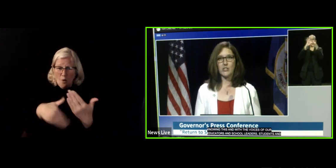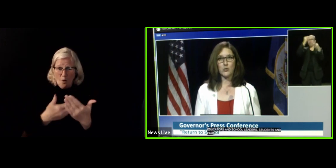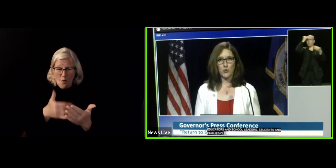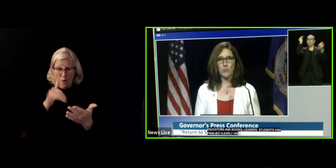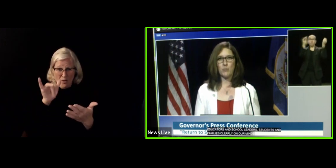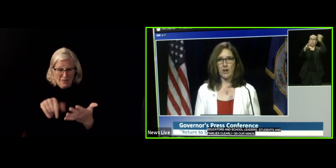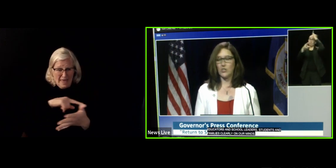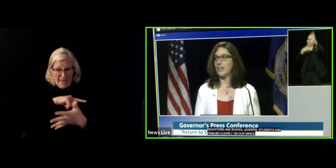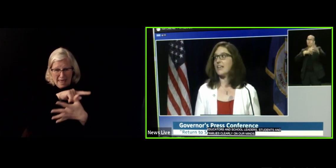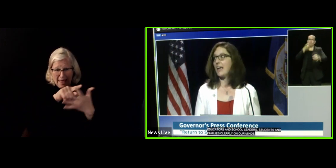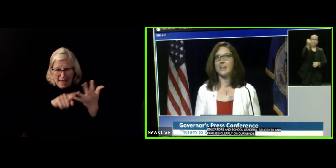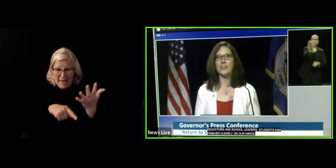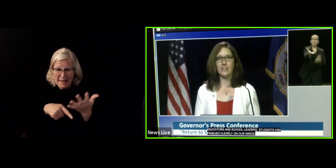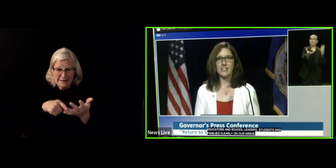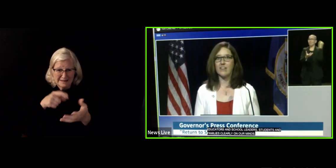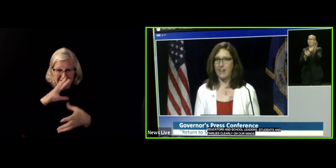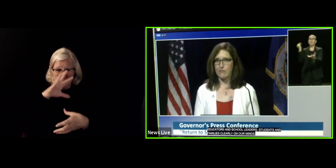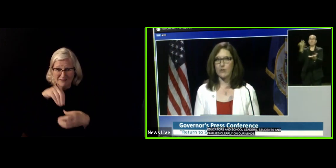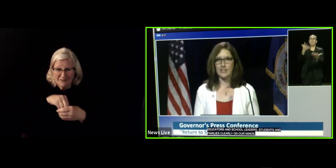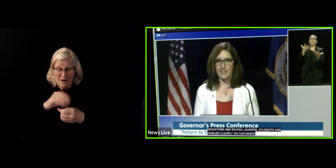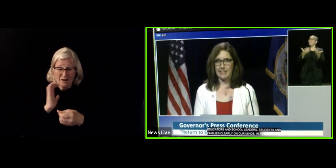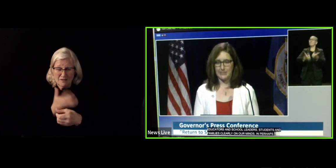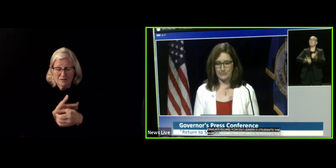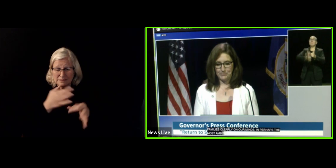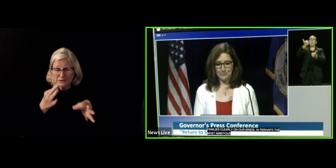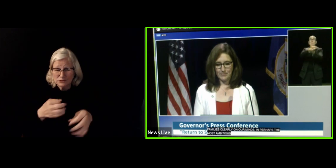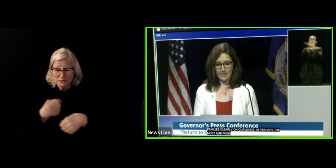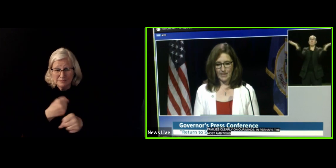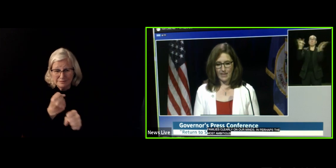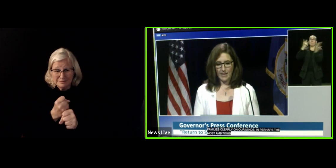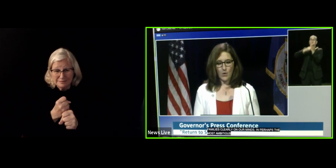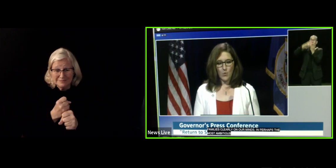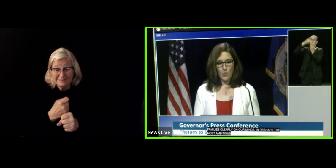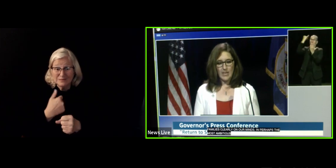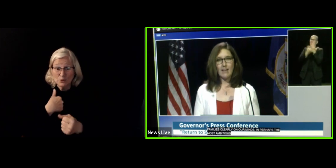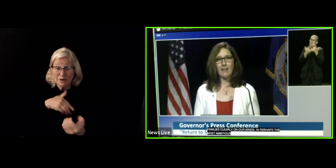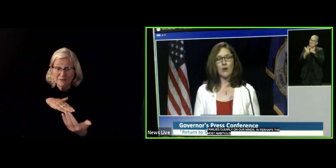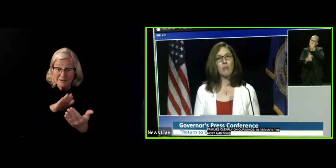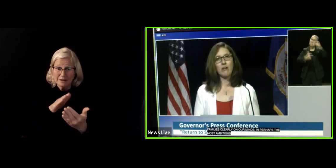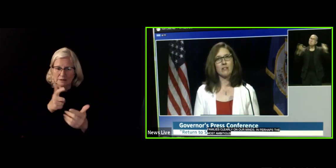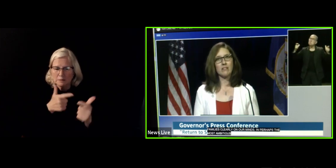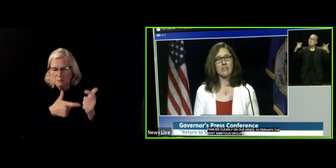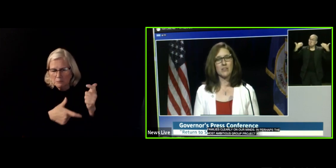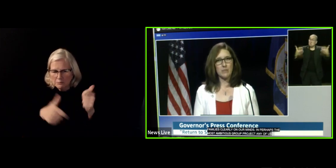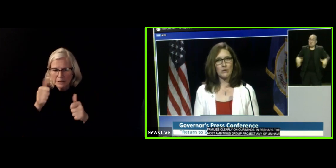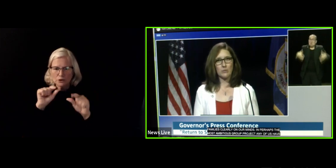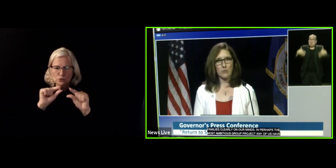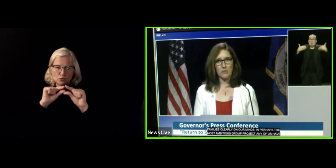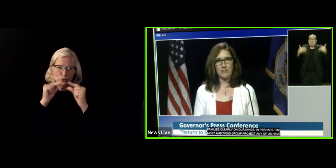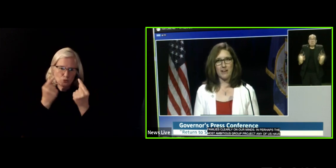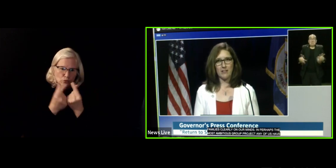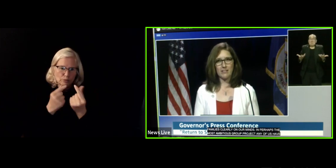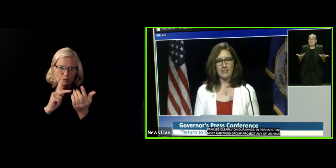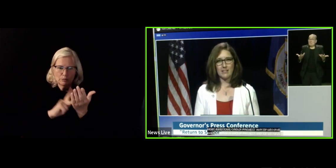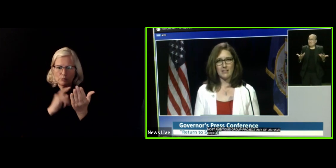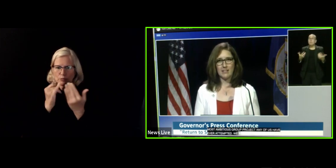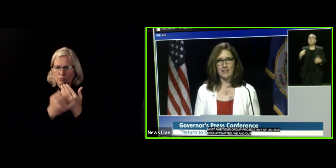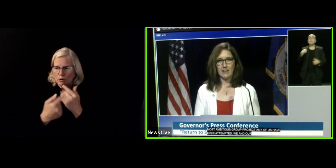ambitious group project any of us have ever attempted, we and our partners at the Minnesota Department of